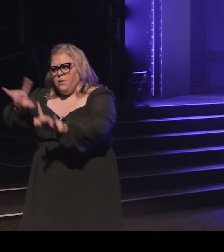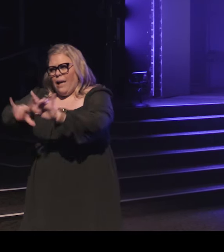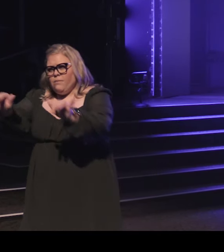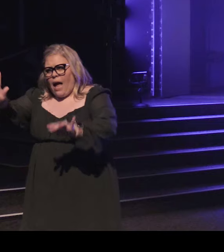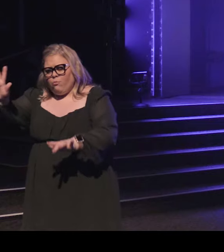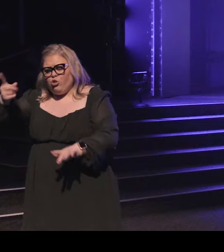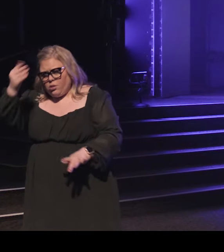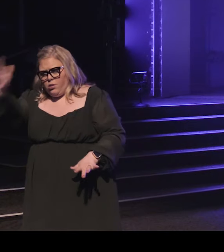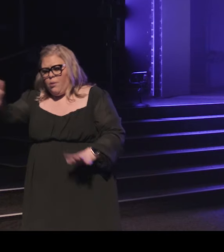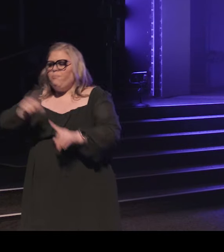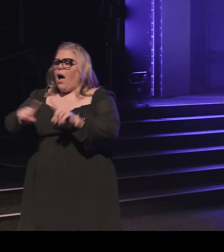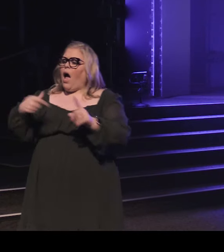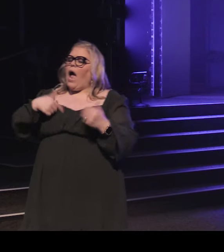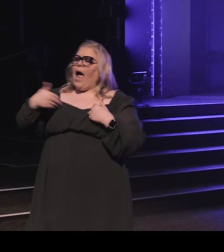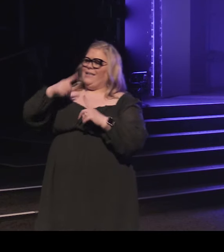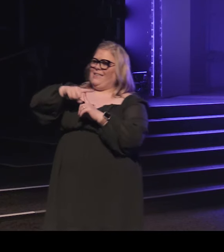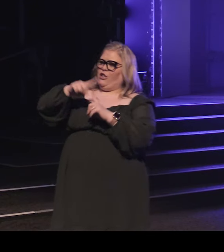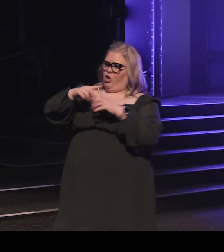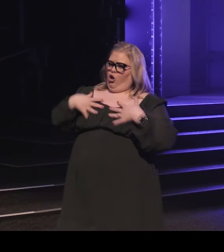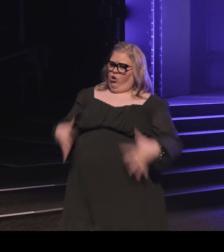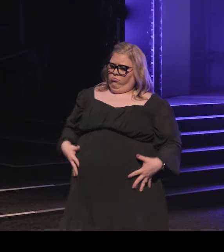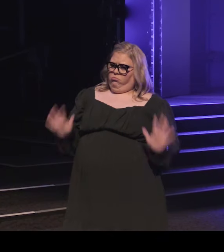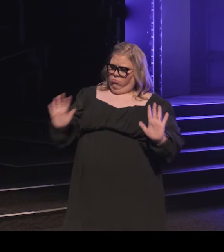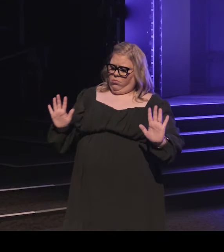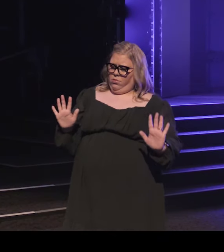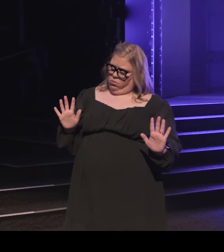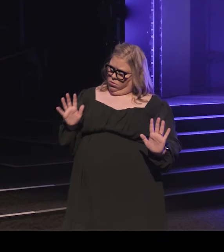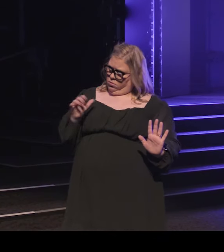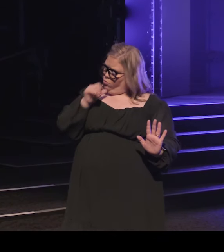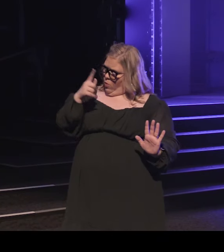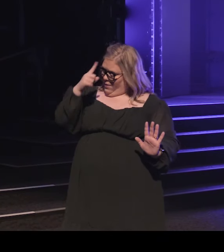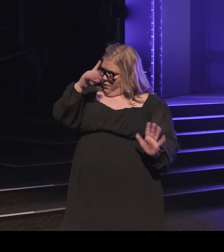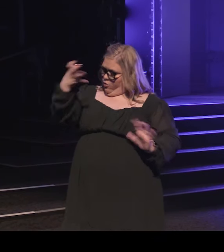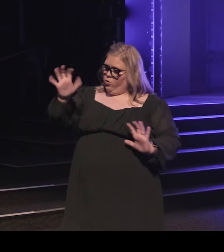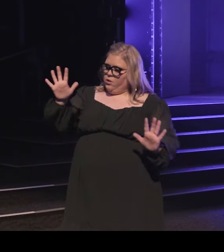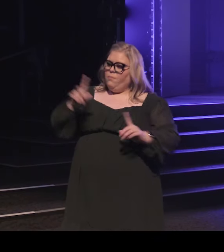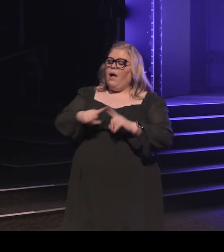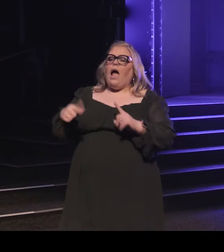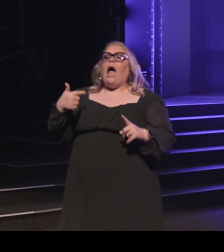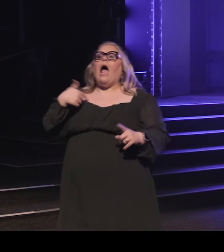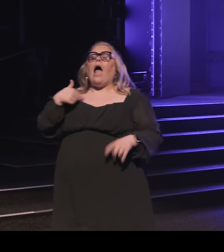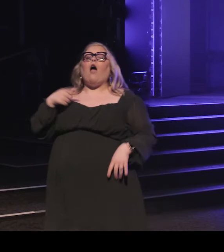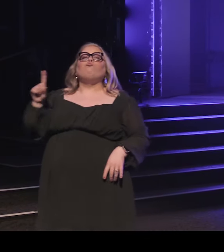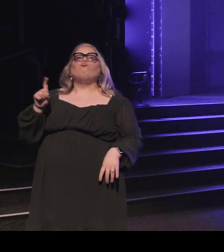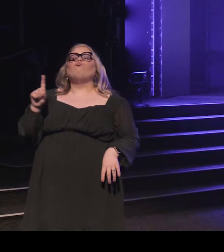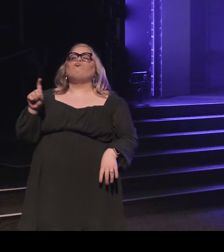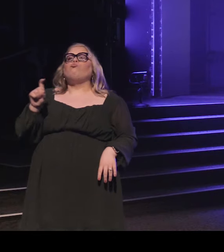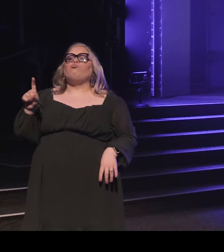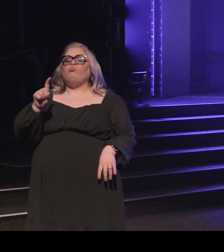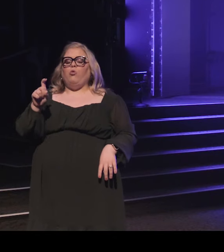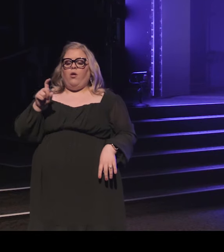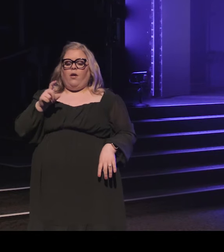just people feel like I need to clarify that, and so I was walking, and the director yells cut, and he's kind of like,